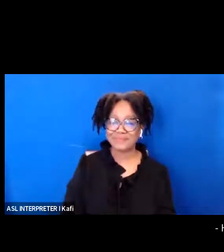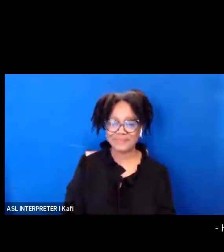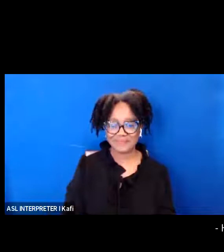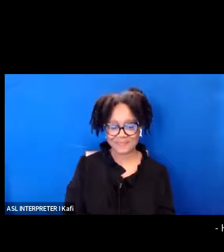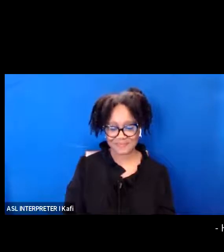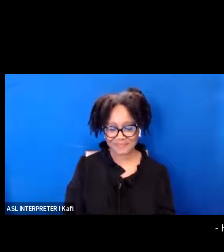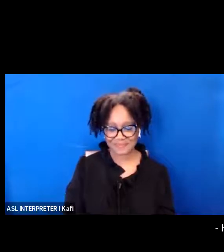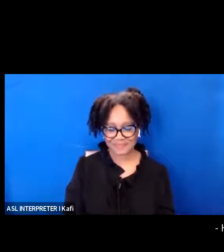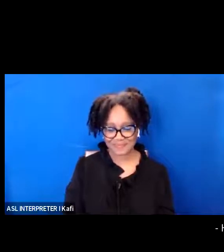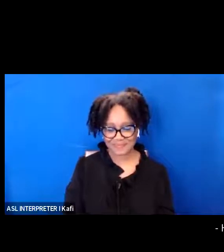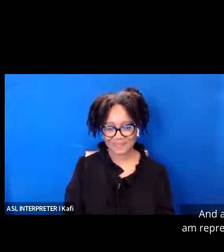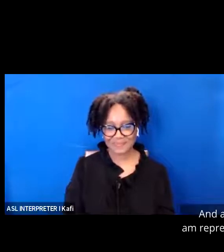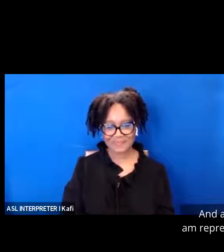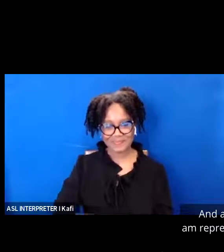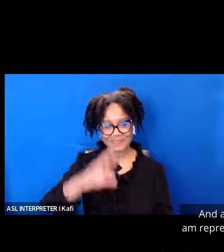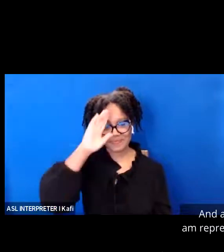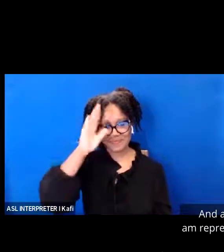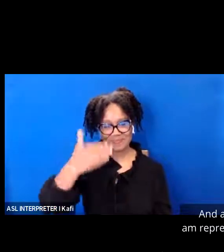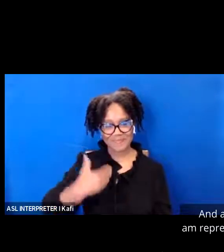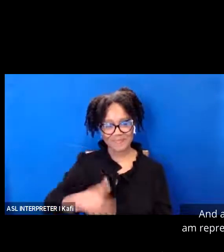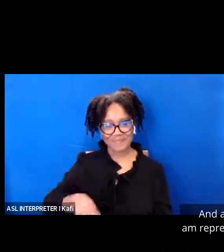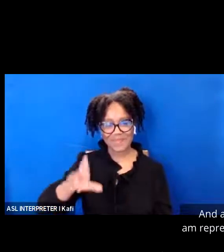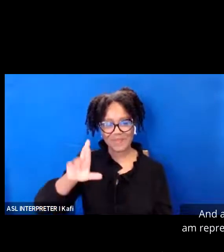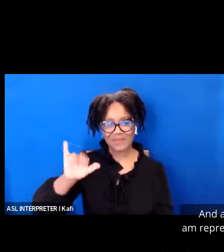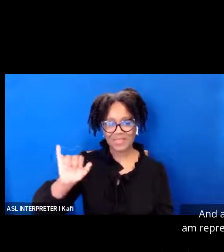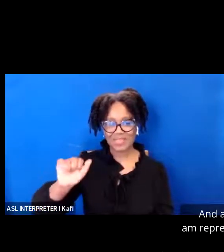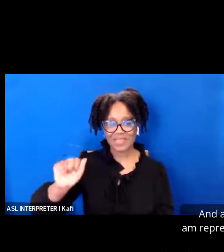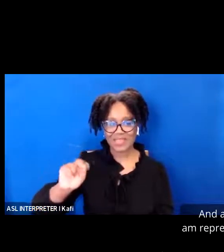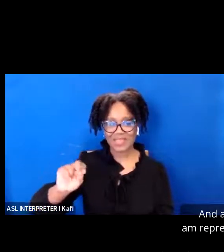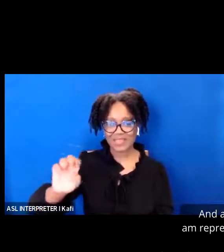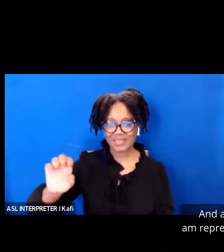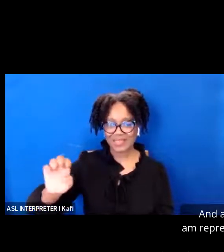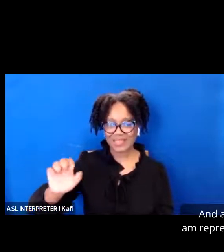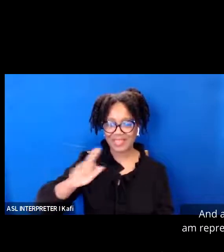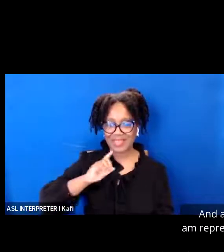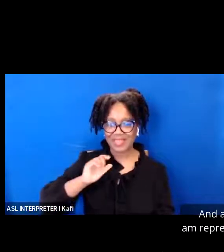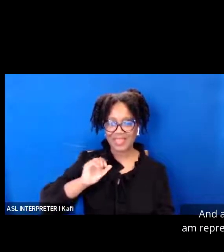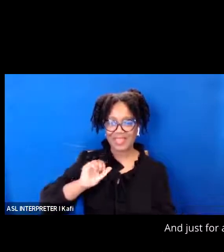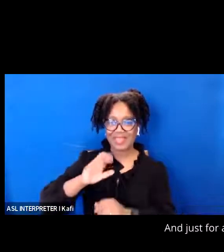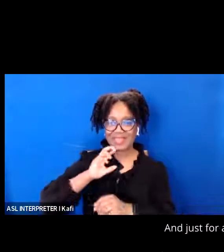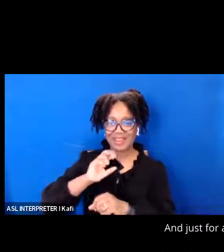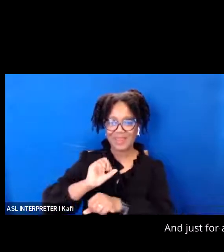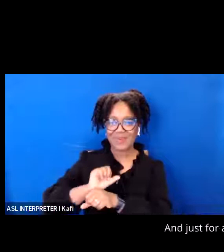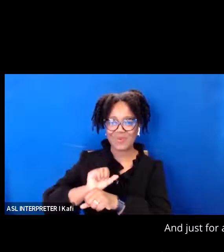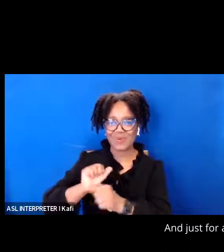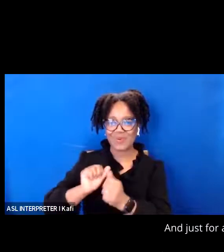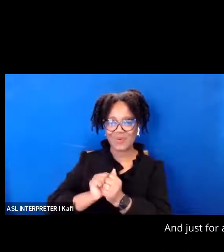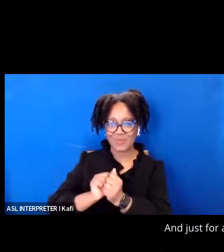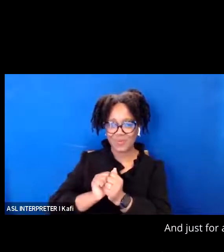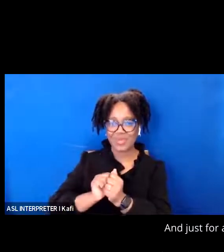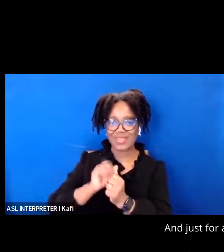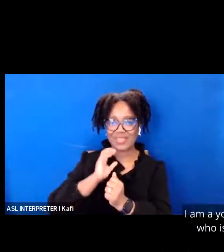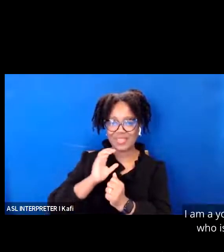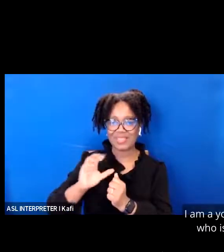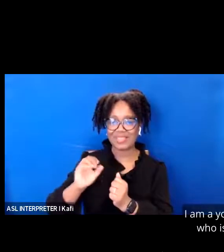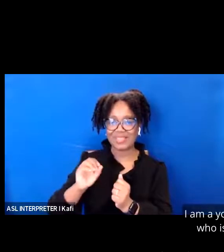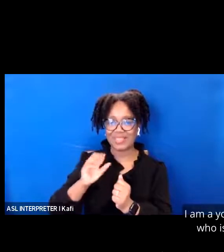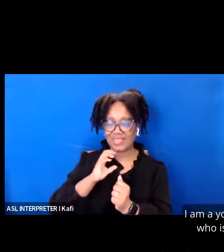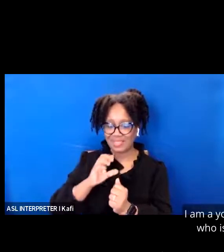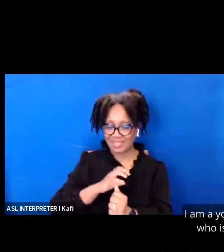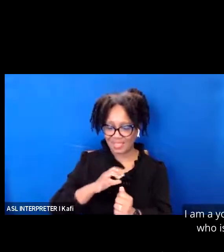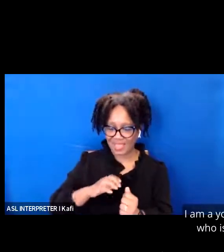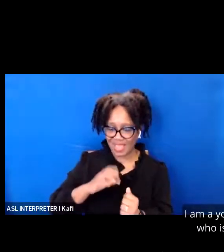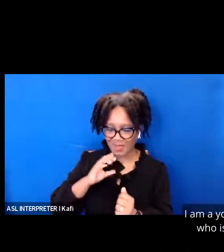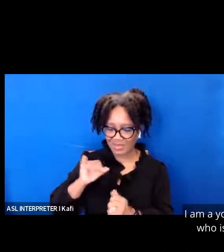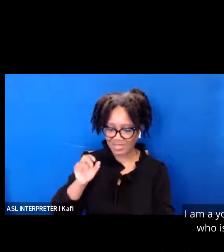hi i'm rhiann and as jaylen just said i am representing count of sand and just for a quick image descriptor i am